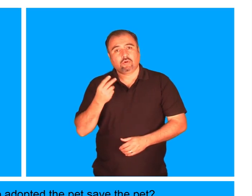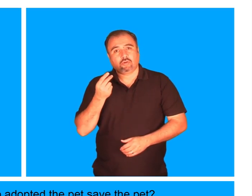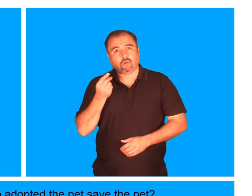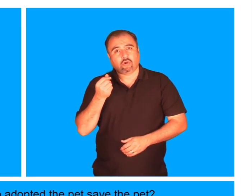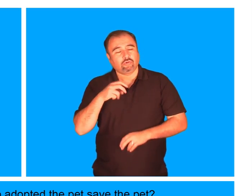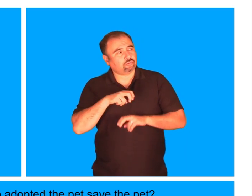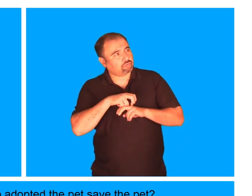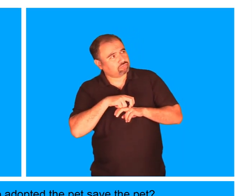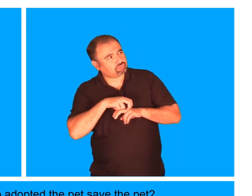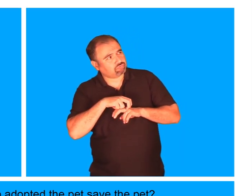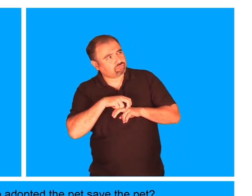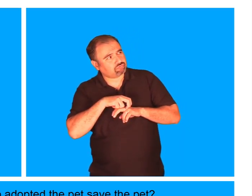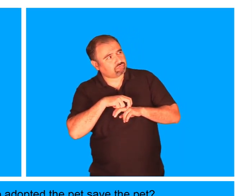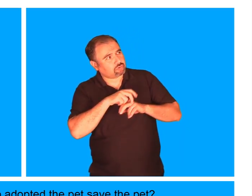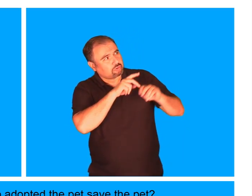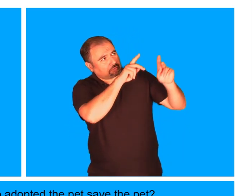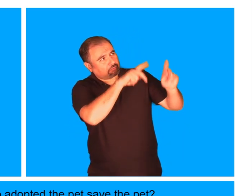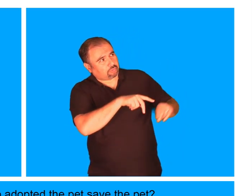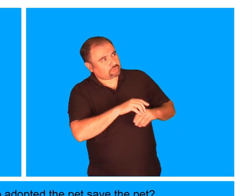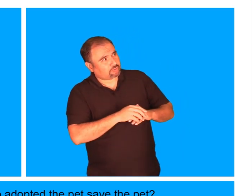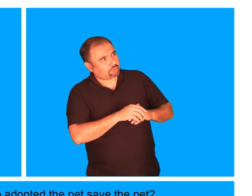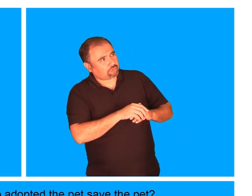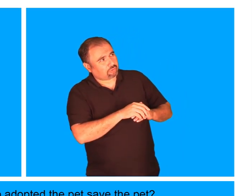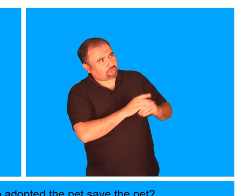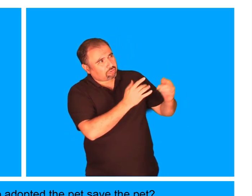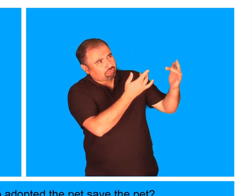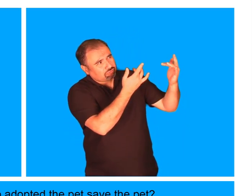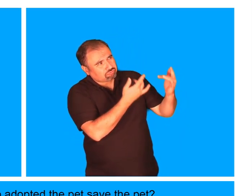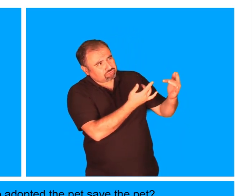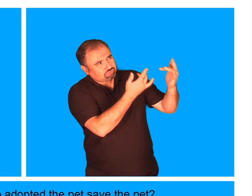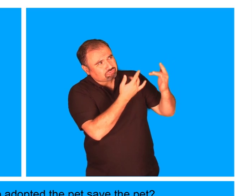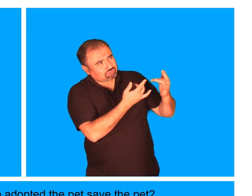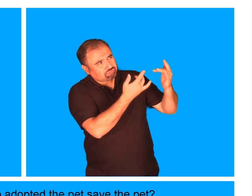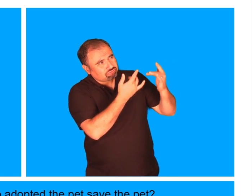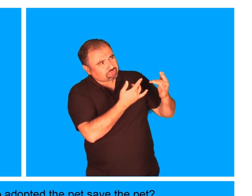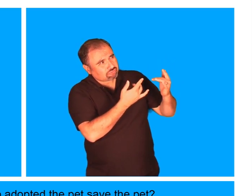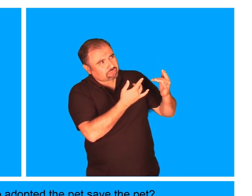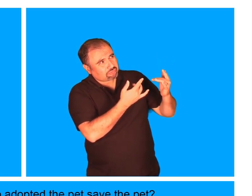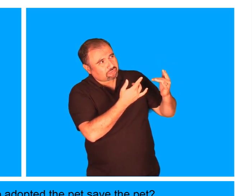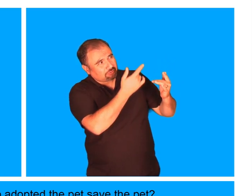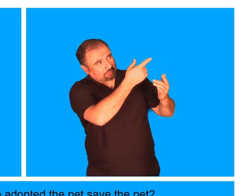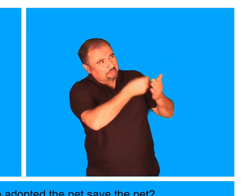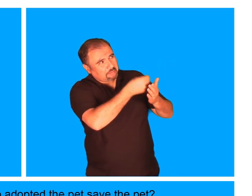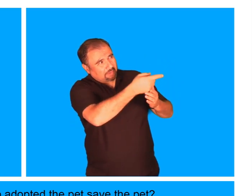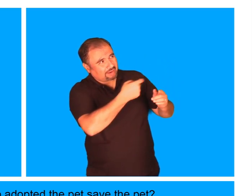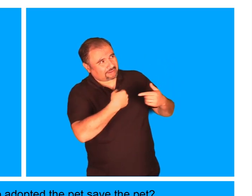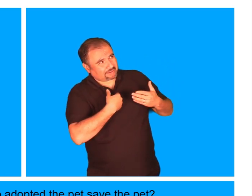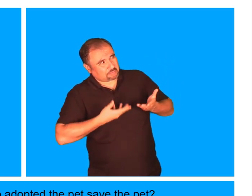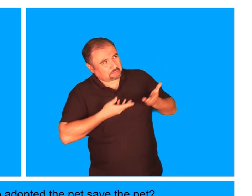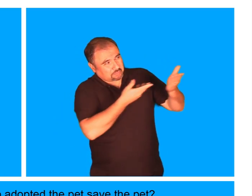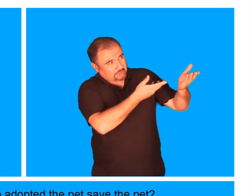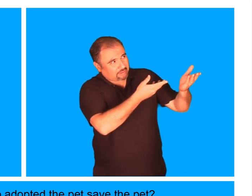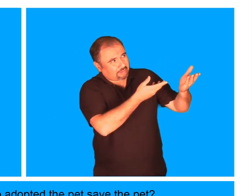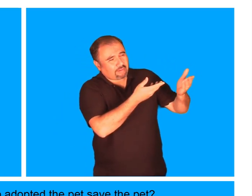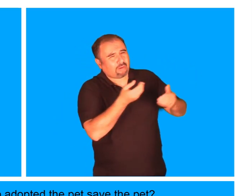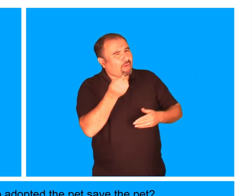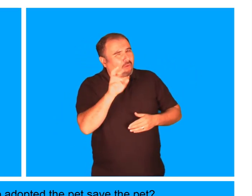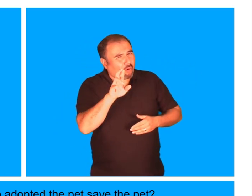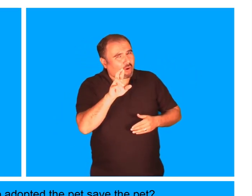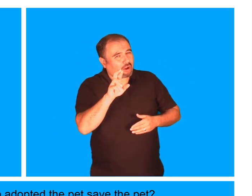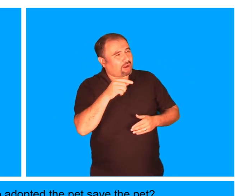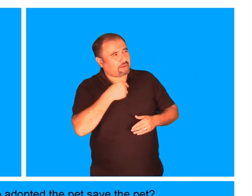Who rescued who? Did the person who adopted the pet save the pet? Or did the pet save the person from loneliness?